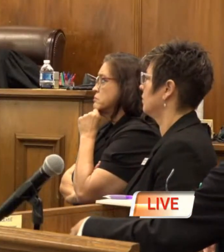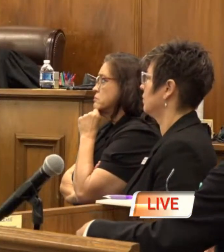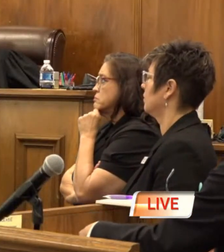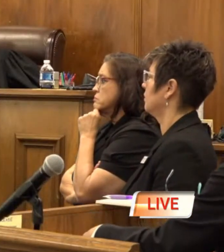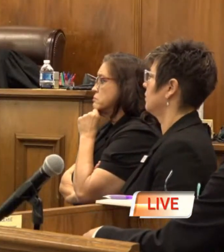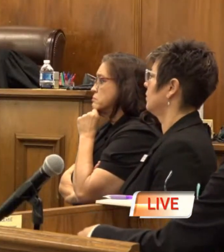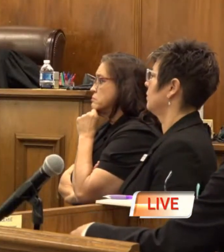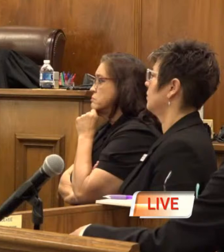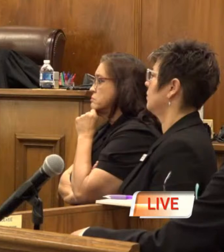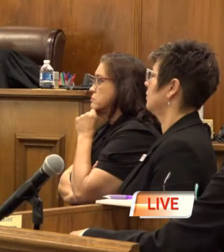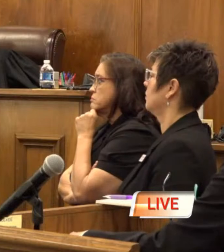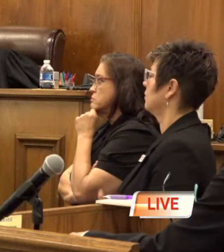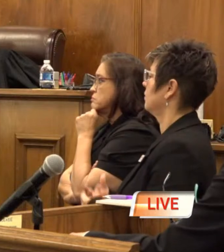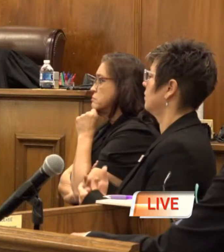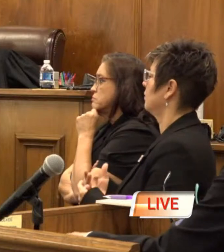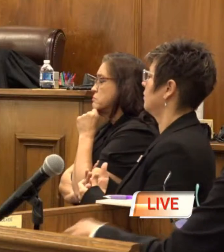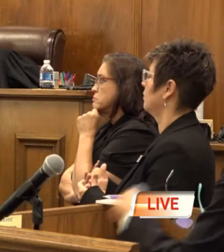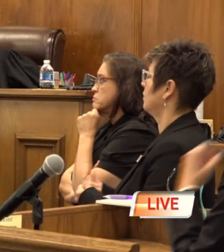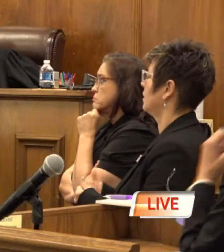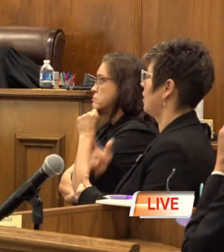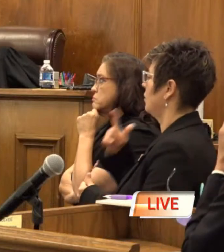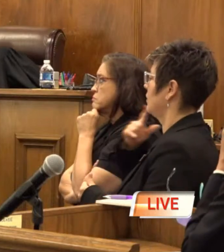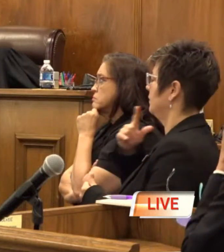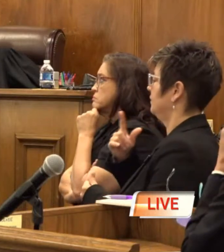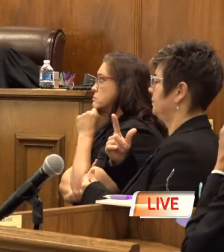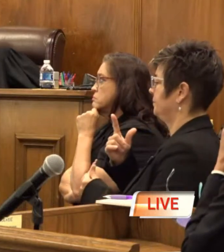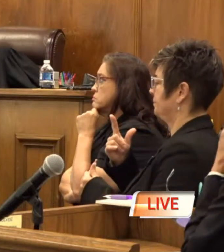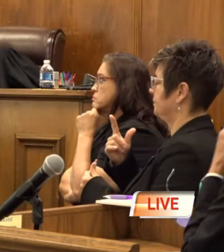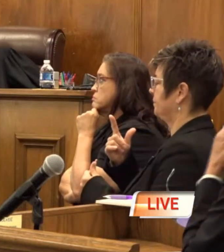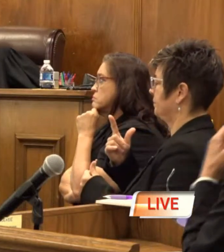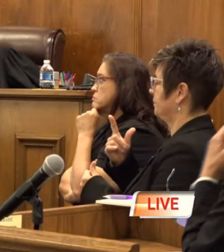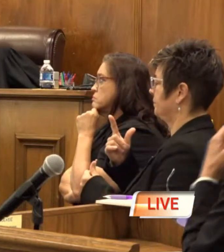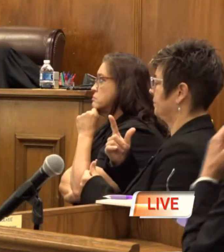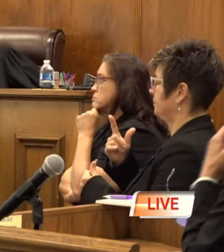And I'm gonna shift gears just a little bit.